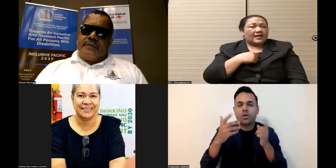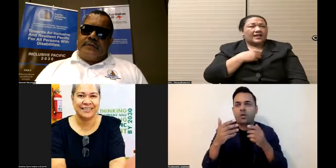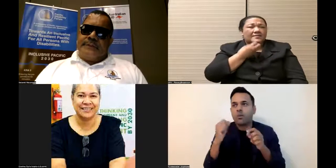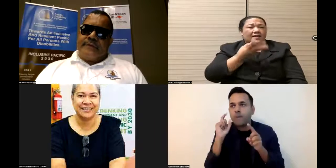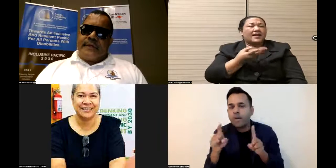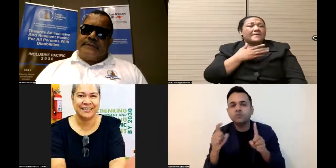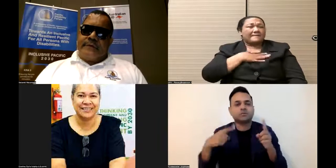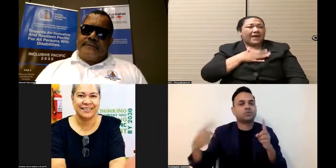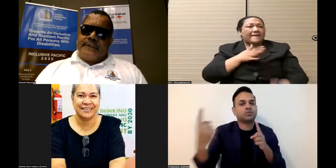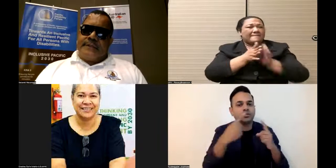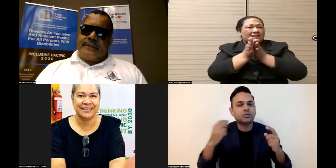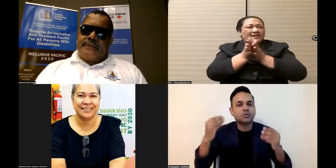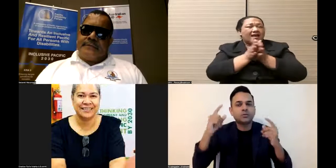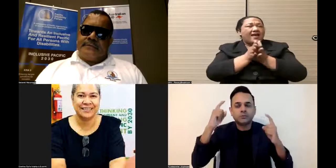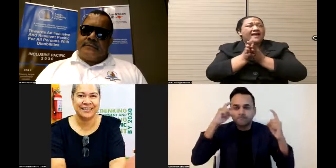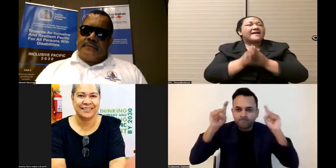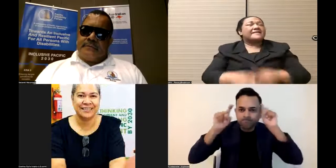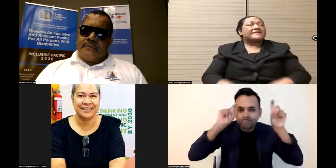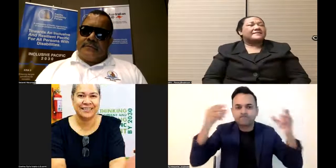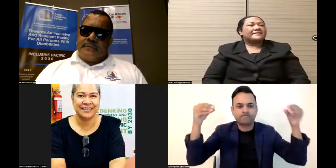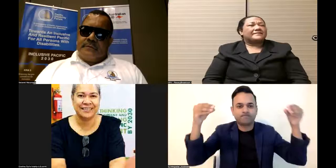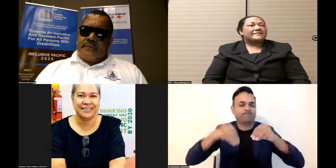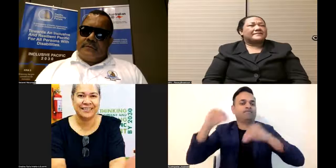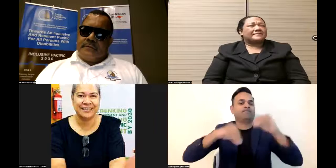to now turn to Pacific Islands Forum Secretariat